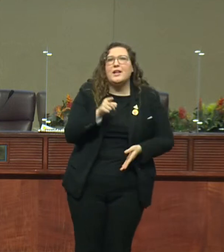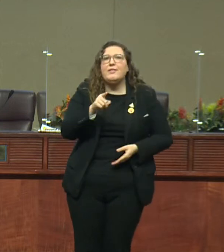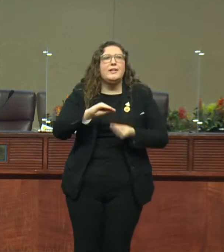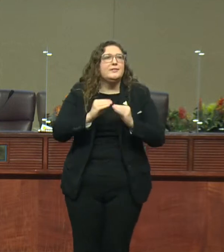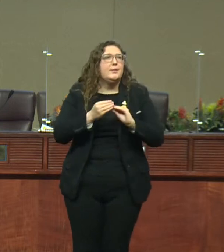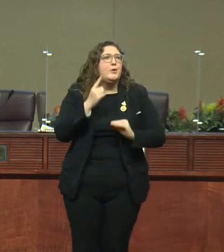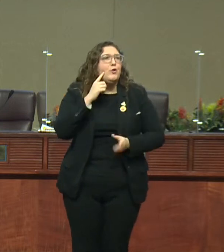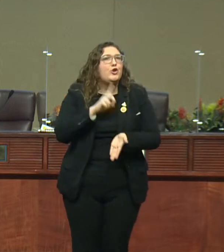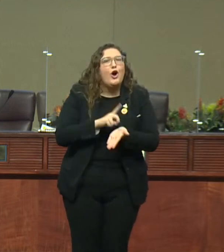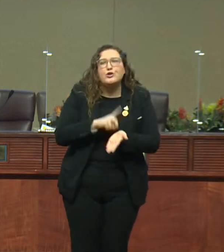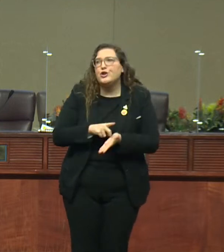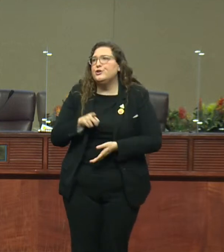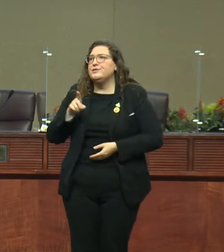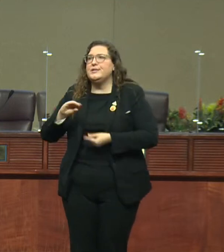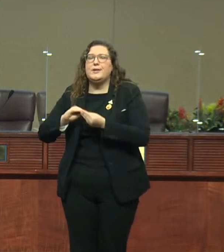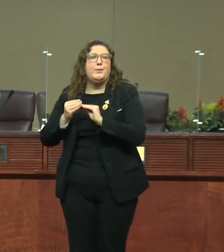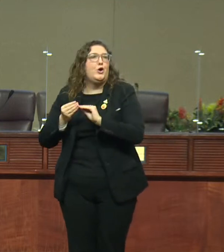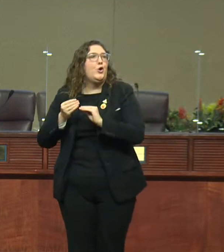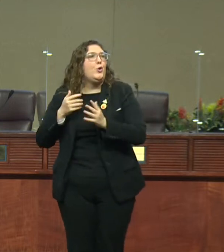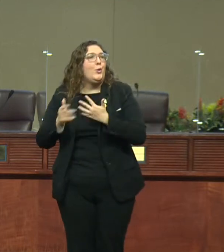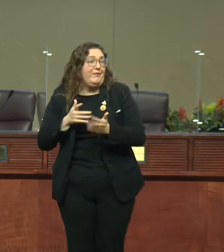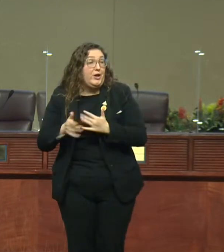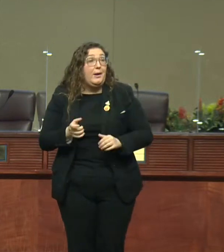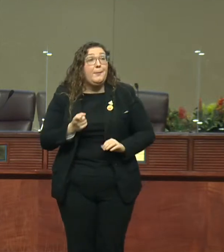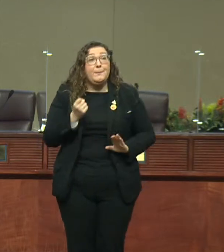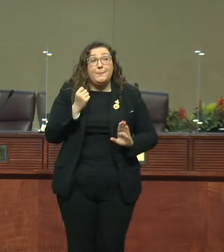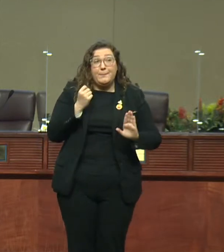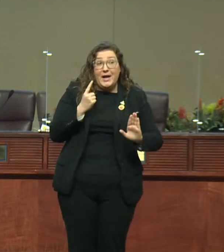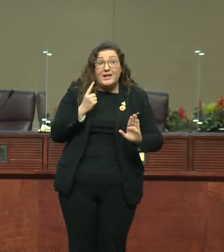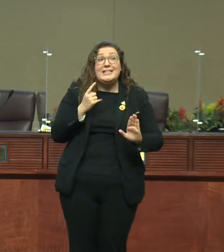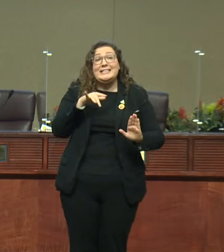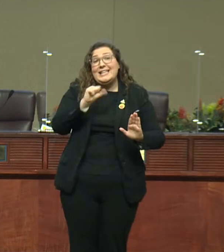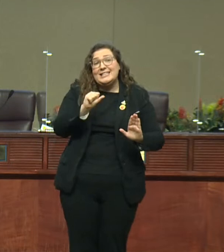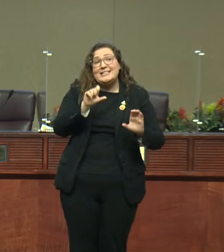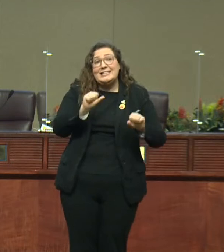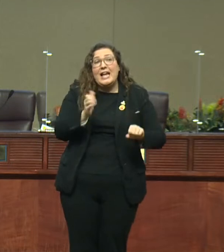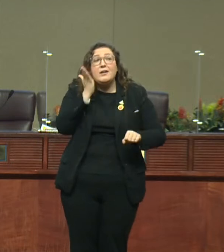the bed, but also the rotation of the staff plays a role in that.